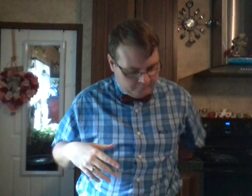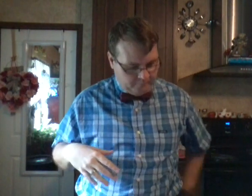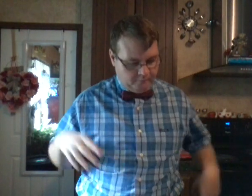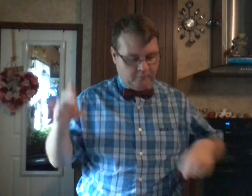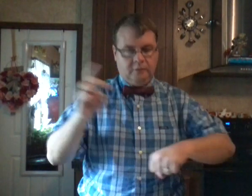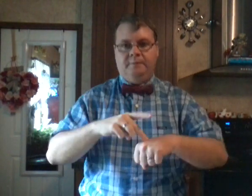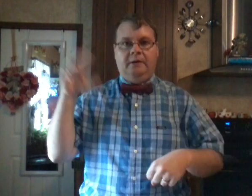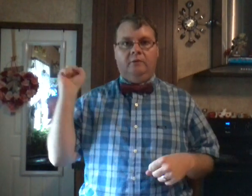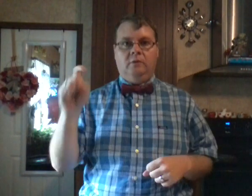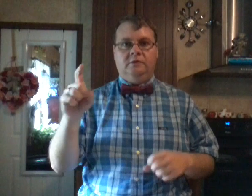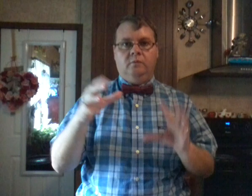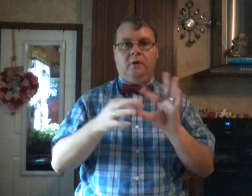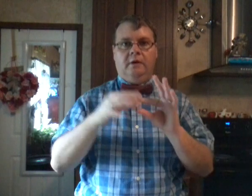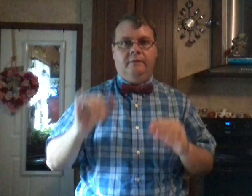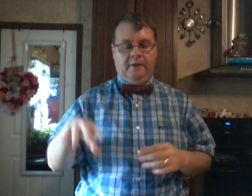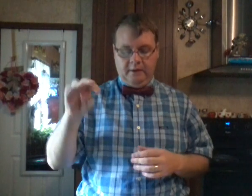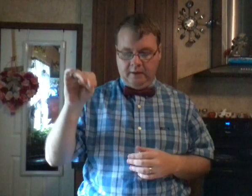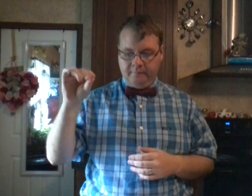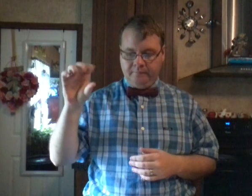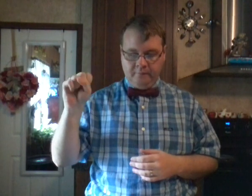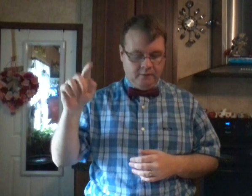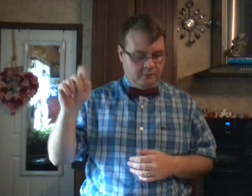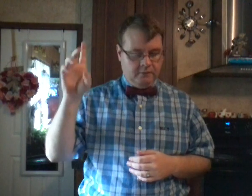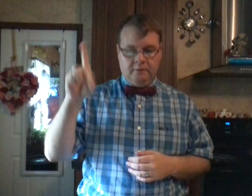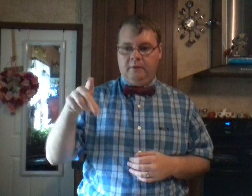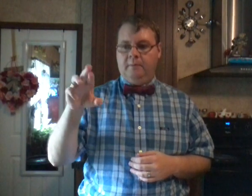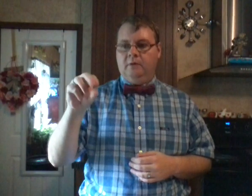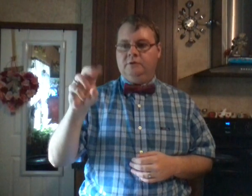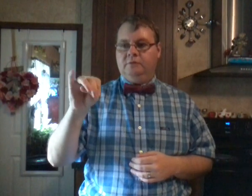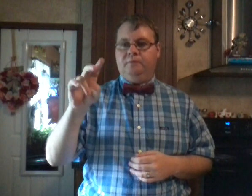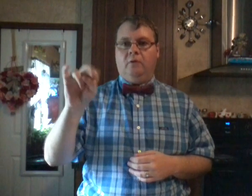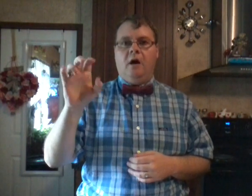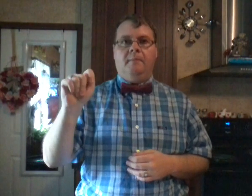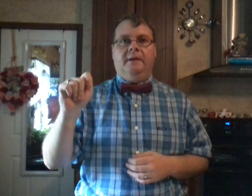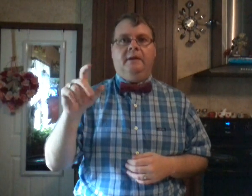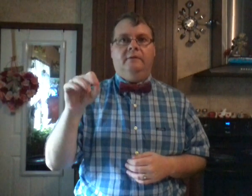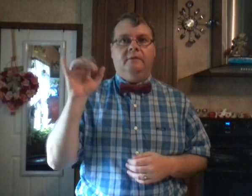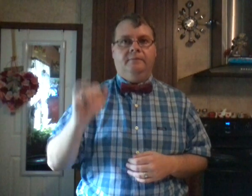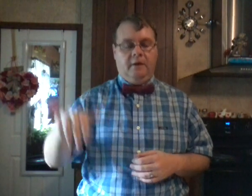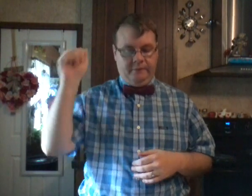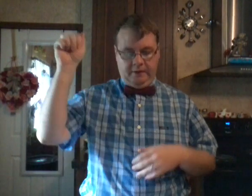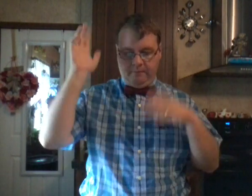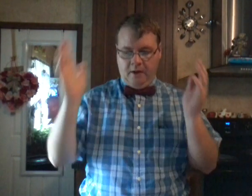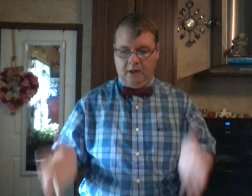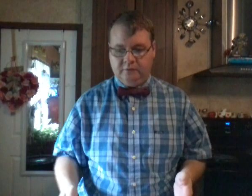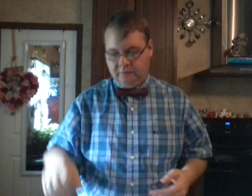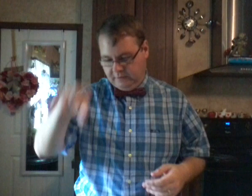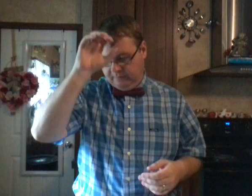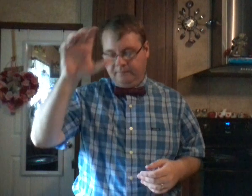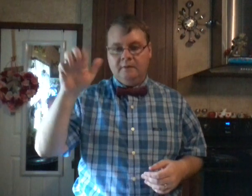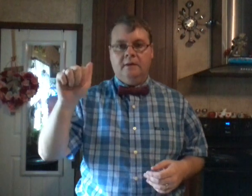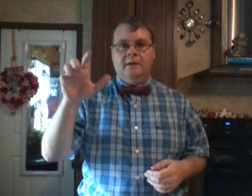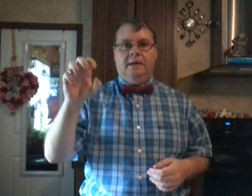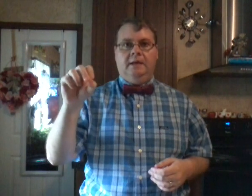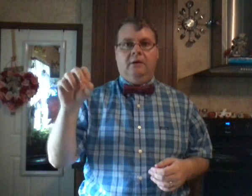Of course, Peter was one of the, uh, the most prominent of the apostles, and he